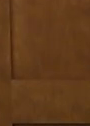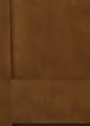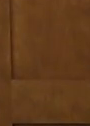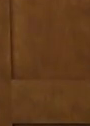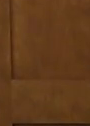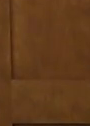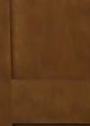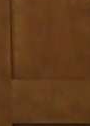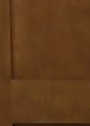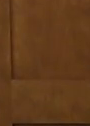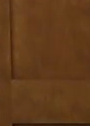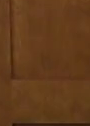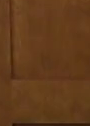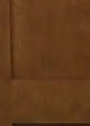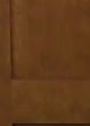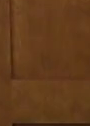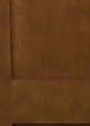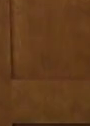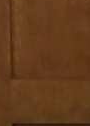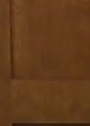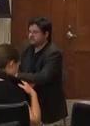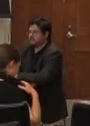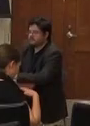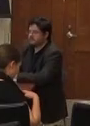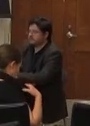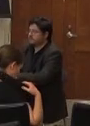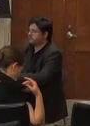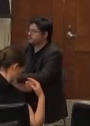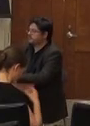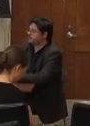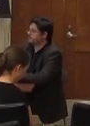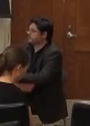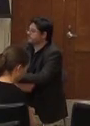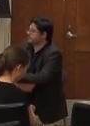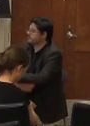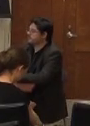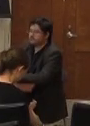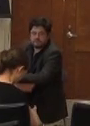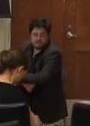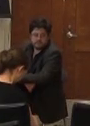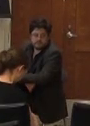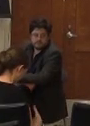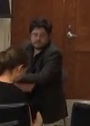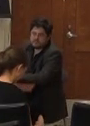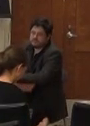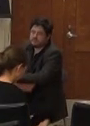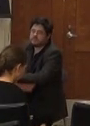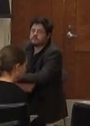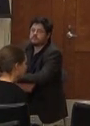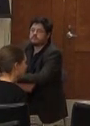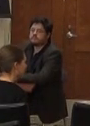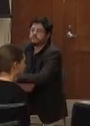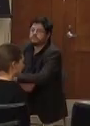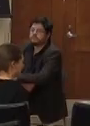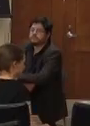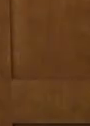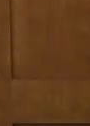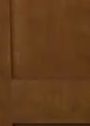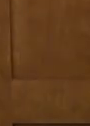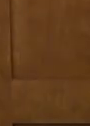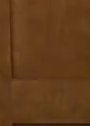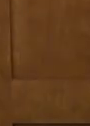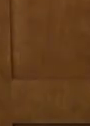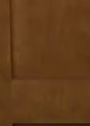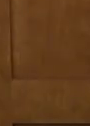Steering Committee and my co-chair, Sincere, this year, I thank you for joining us today as we